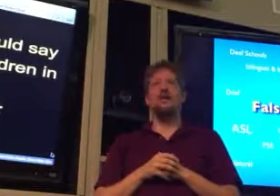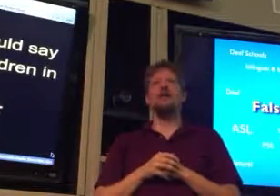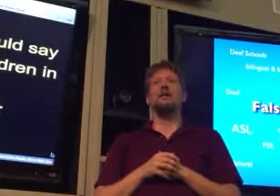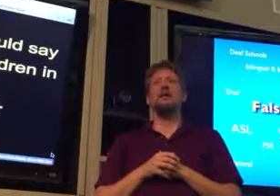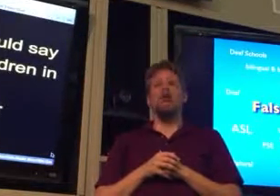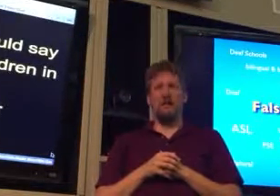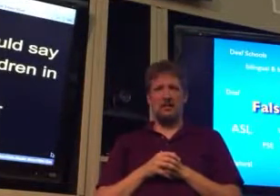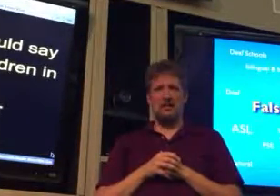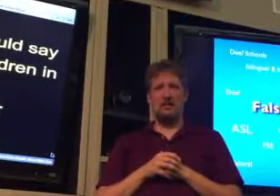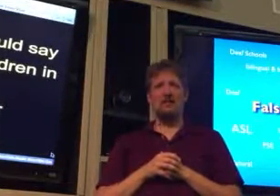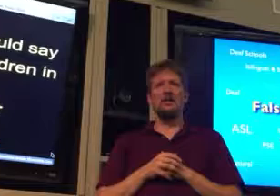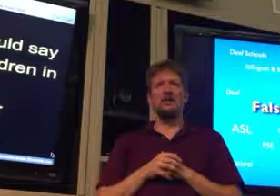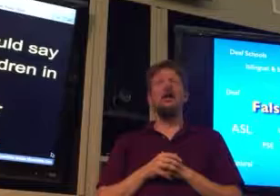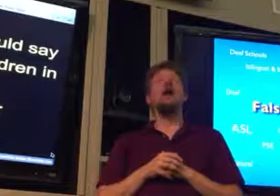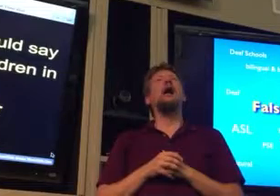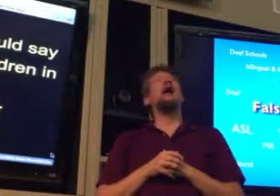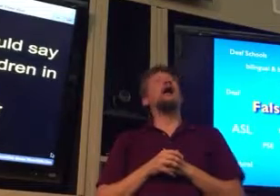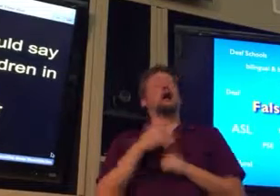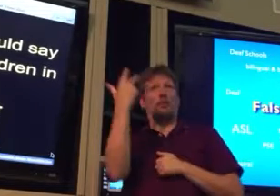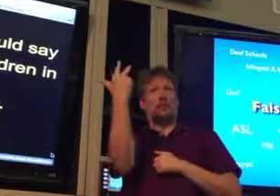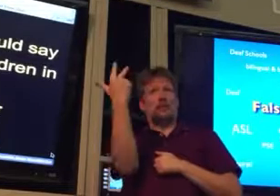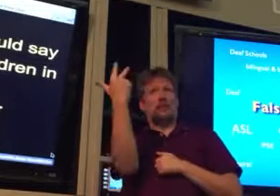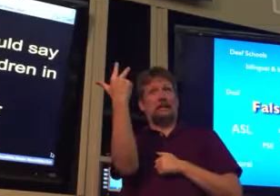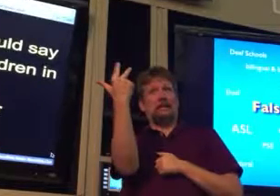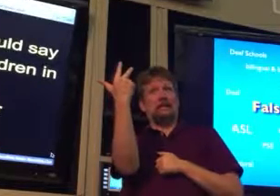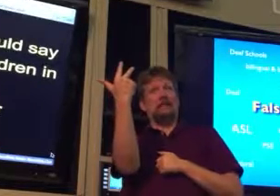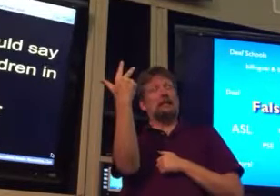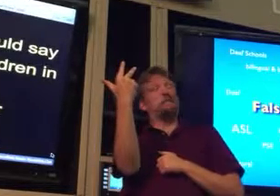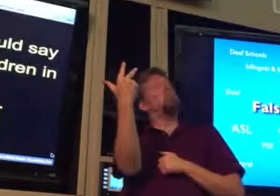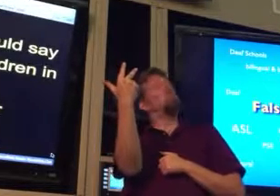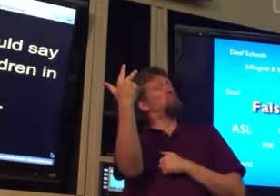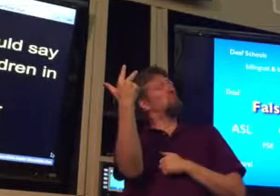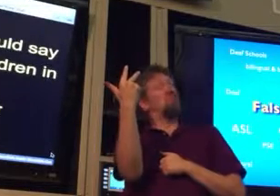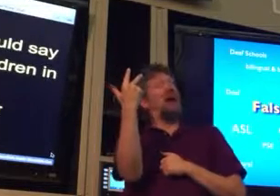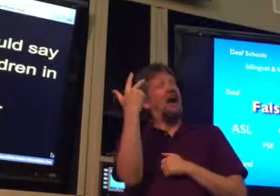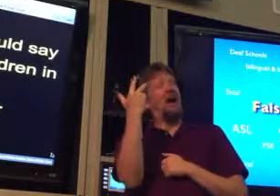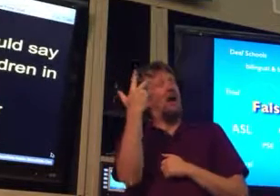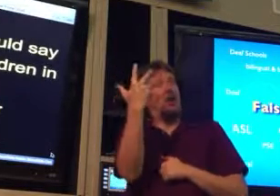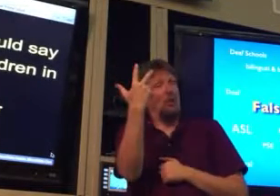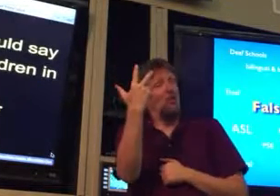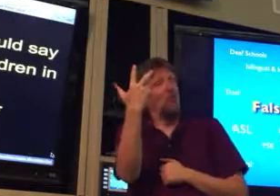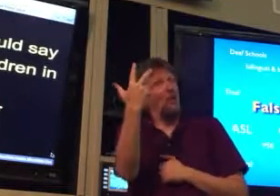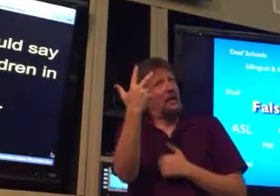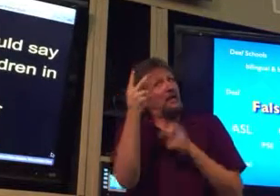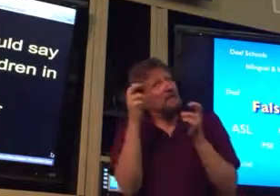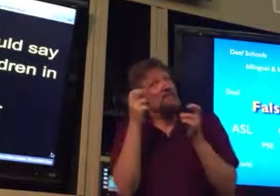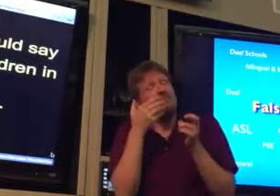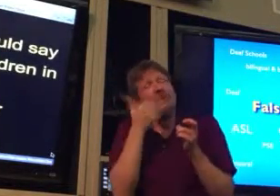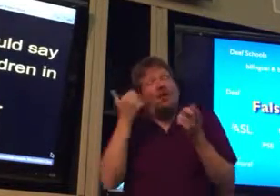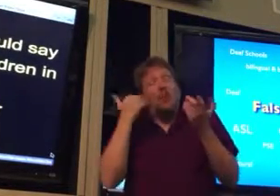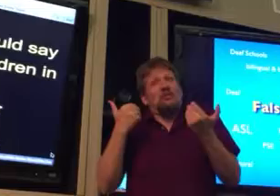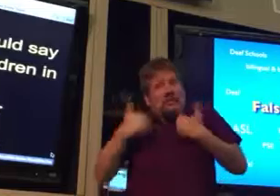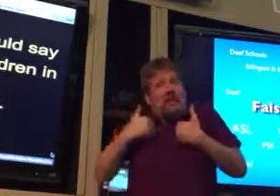So let's say there were 3 deaf students with cochlear implants at a school. Would you sign mainstream with the 2 5 hands?